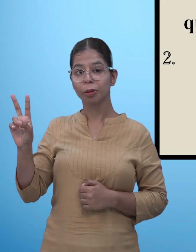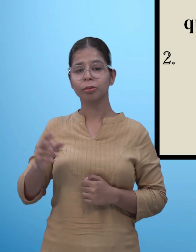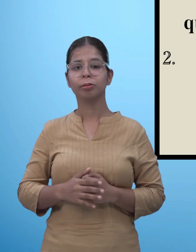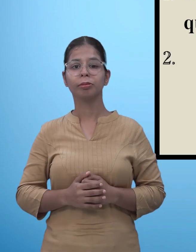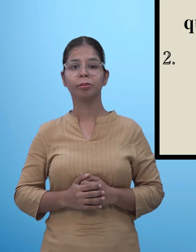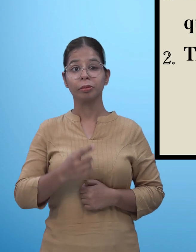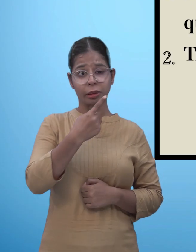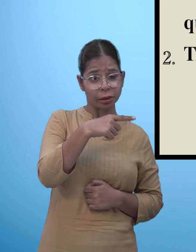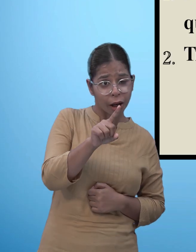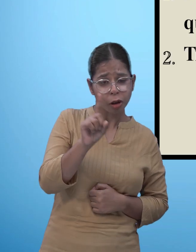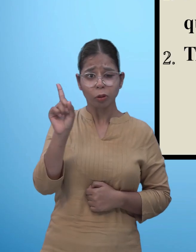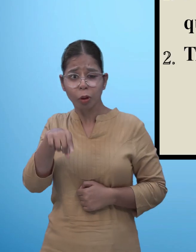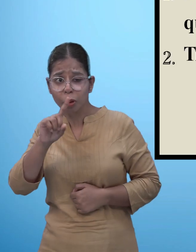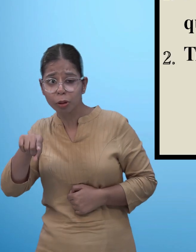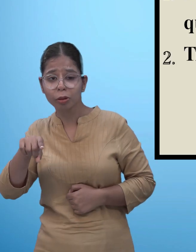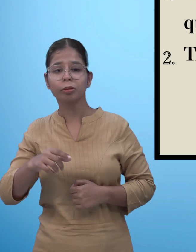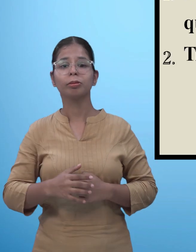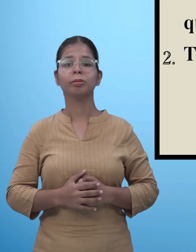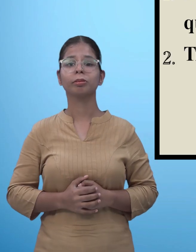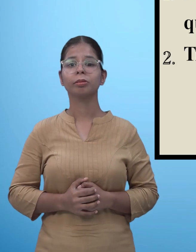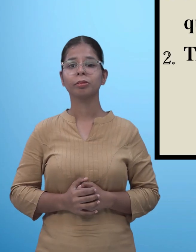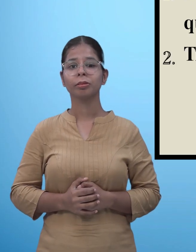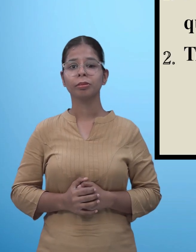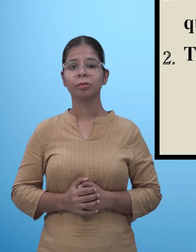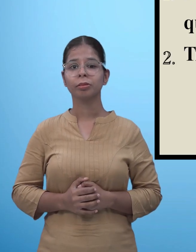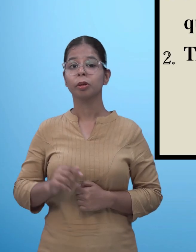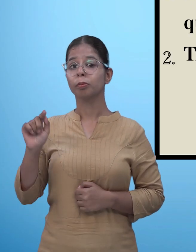2. True or false?